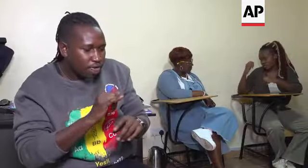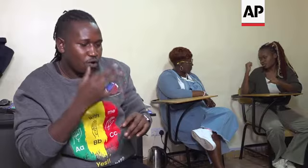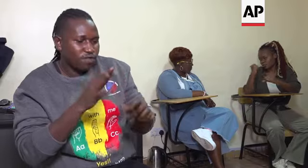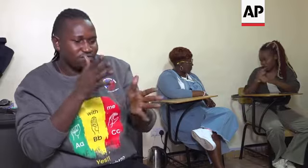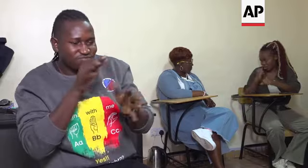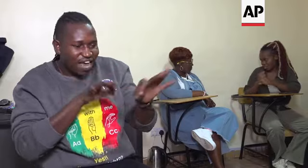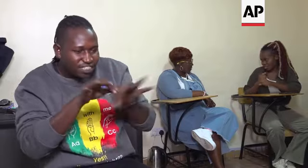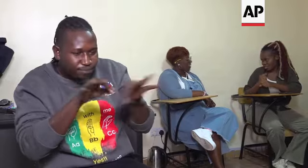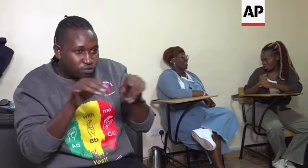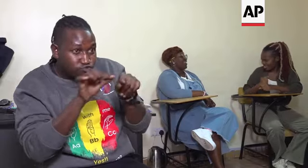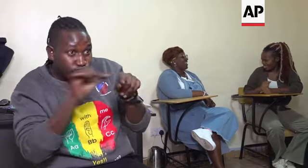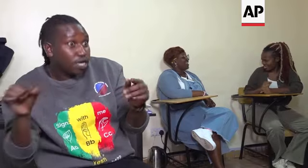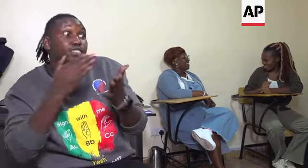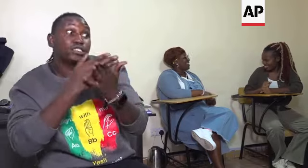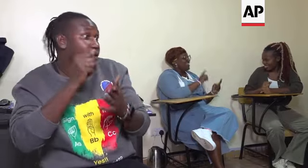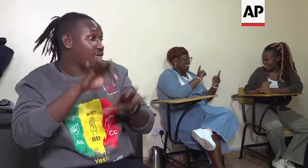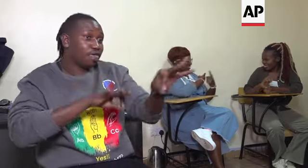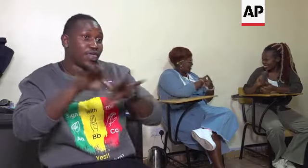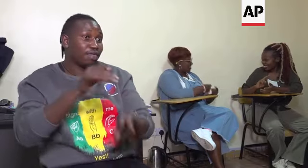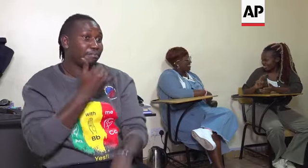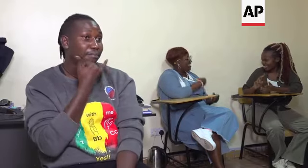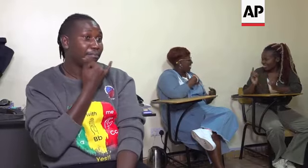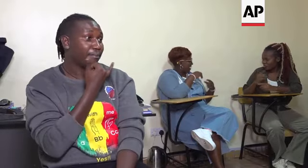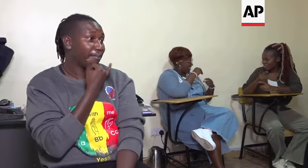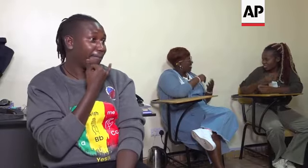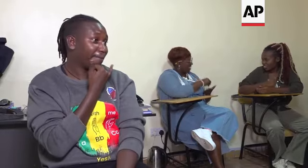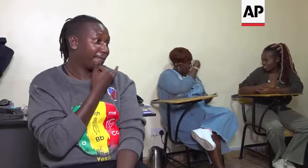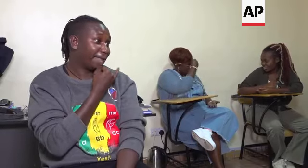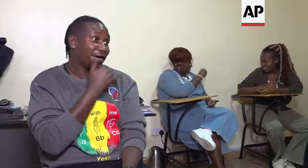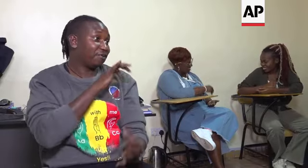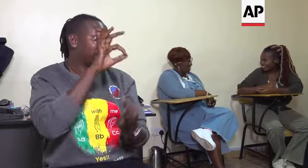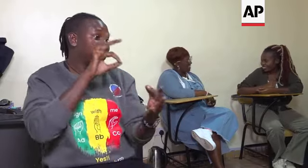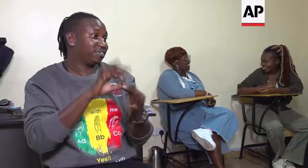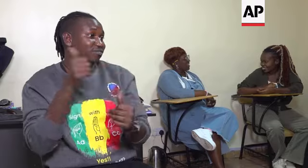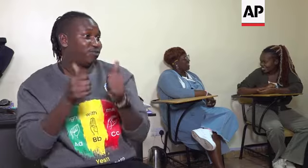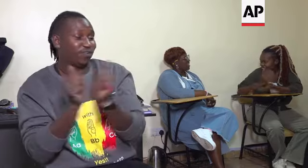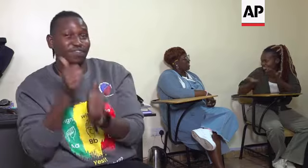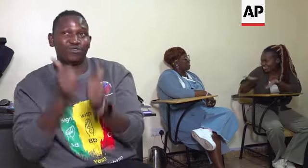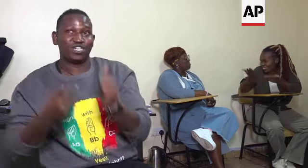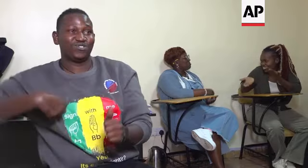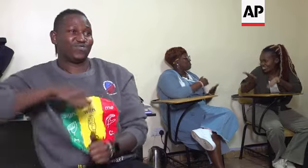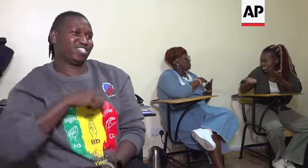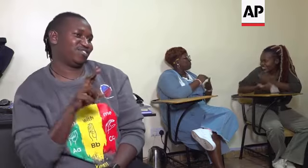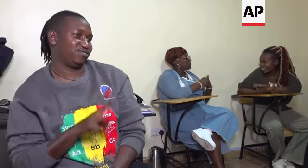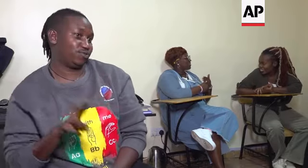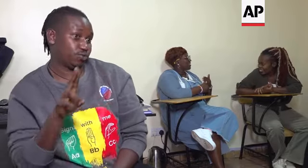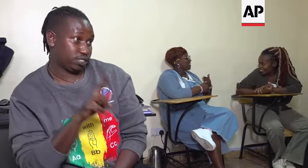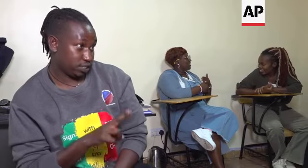And I've also tried to find how they transcribe signs. We find